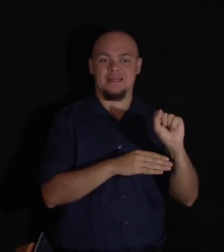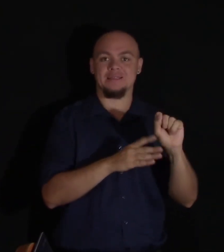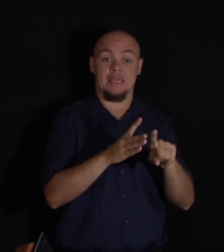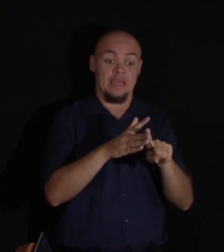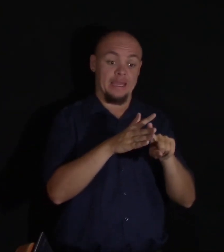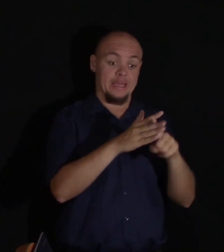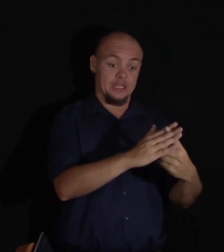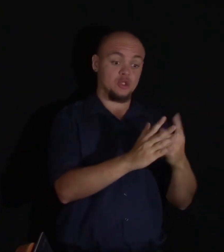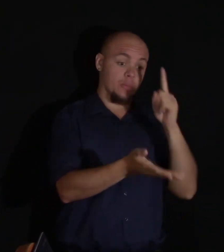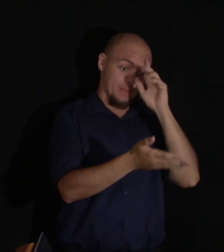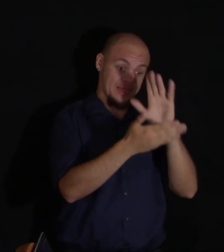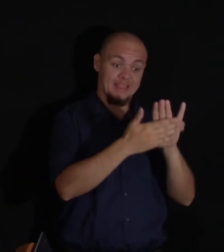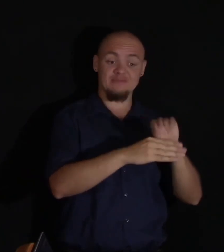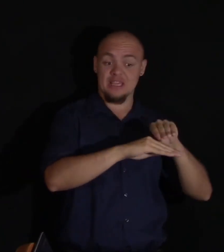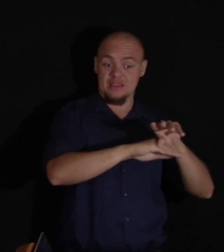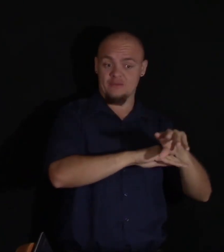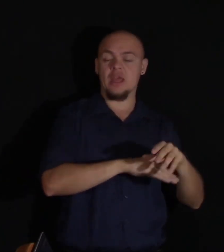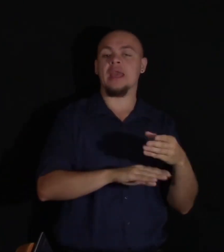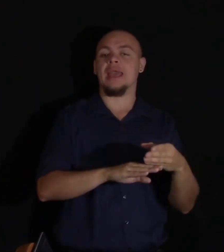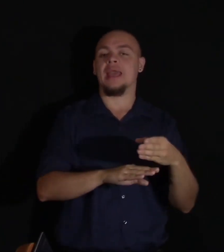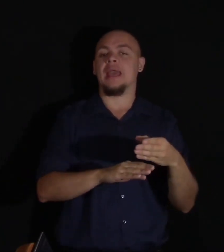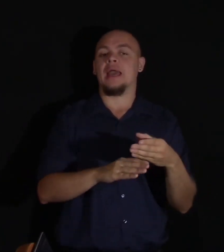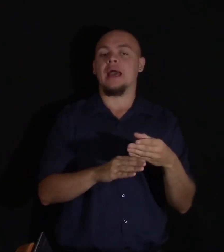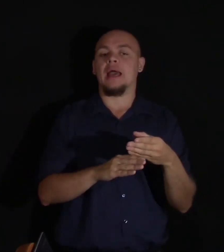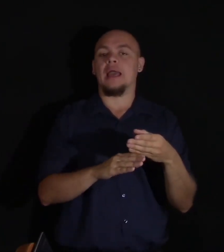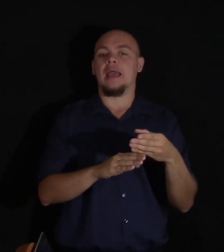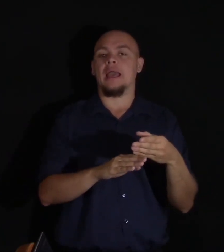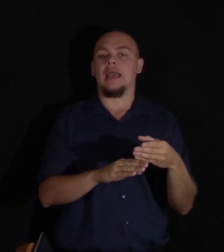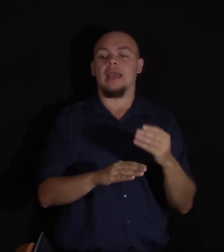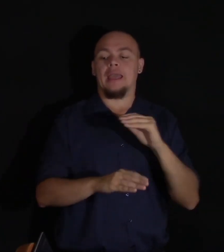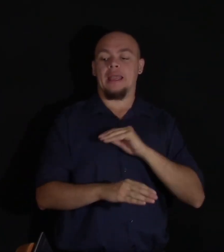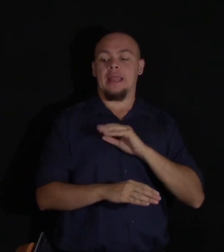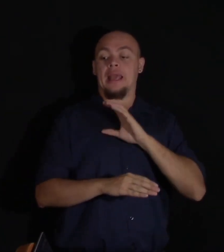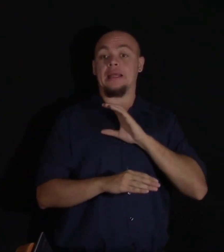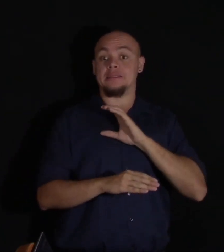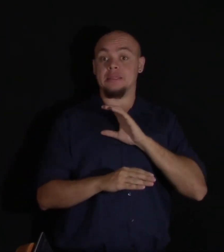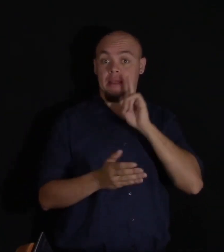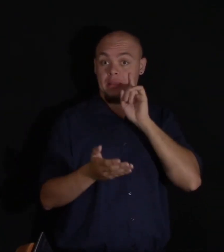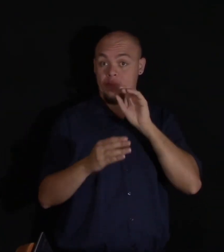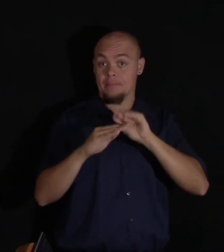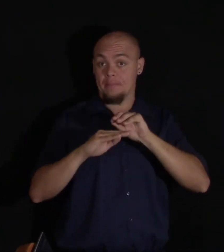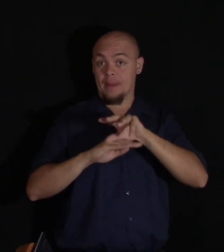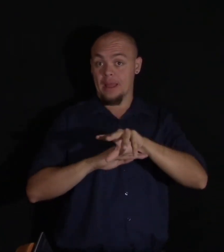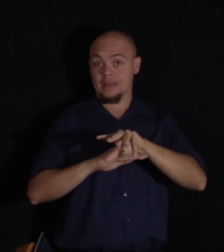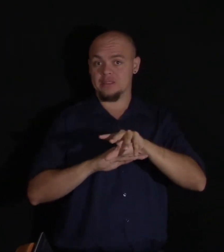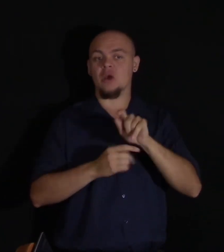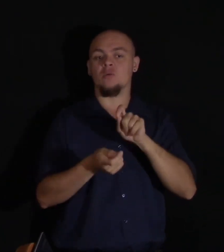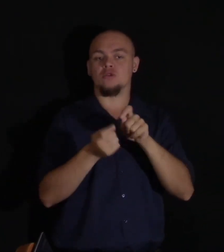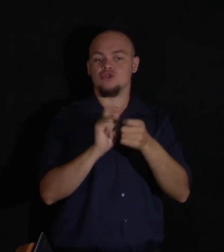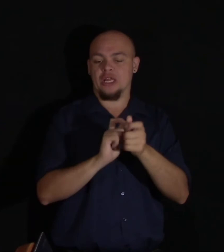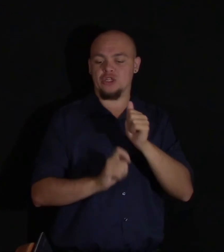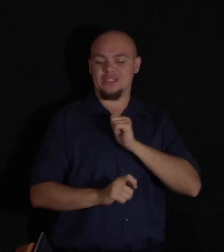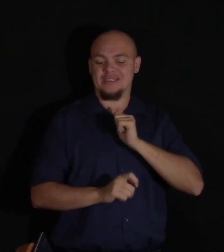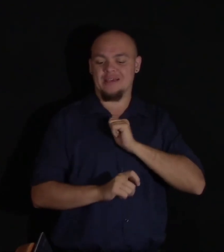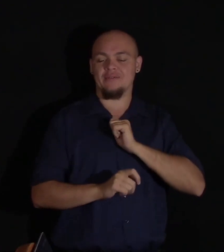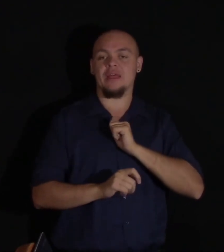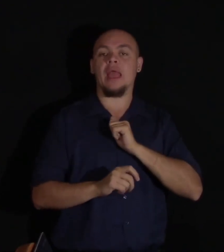self-serving bias enhances our self-esteem, and the hindsight bias changes our memory of the past to